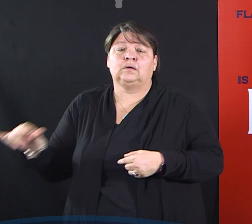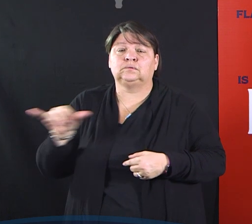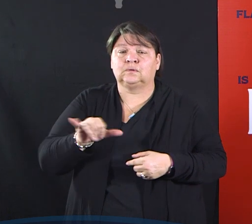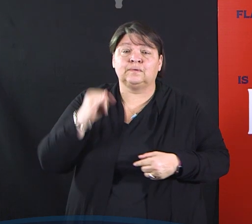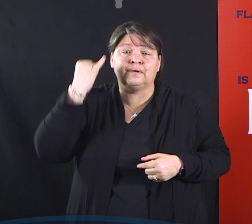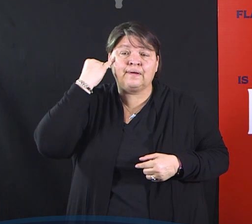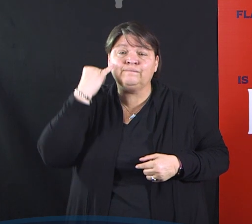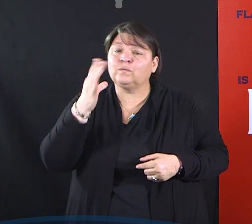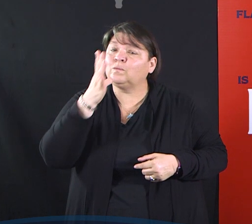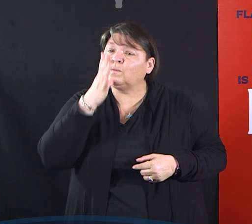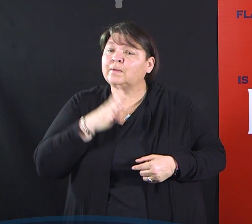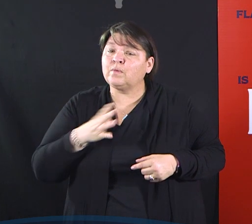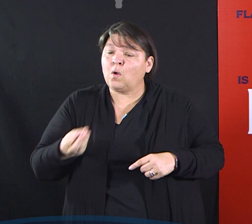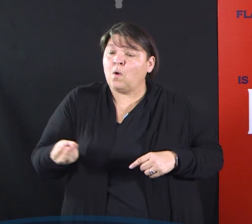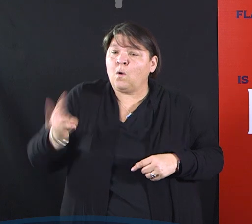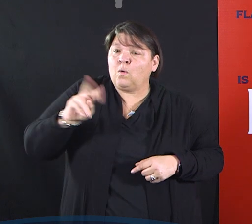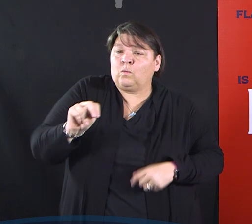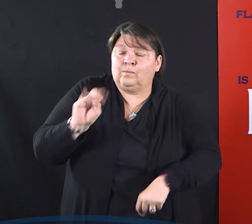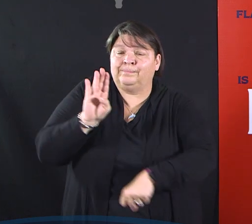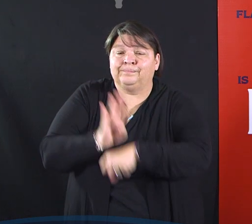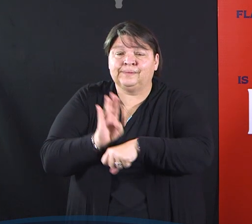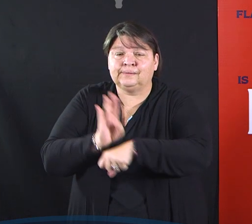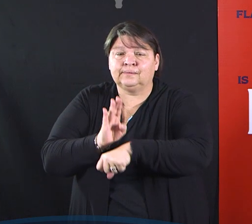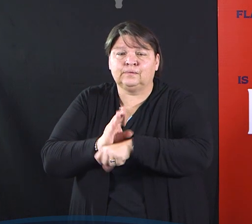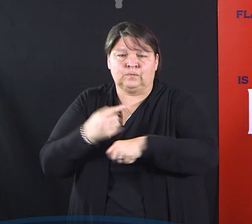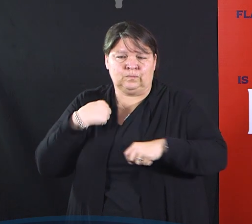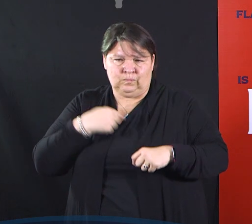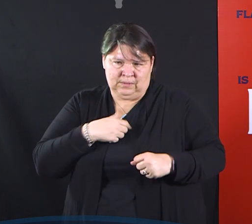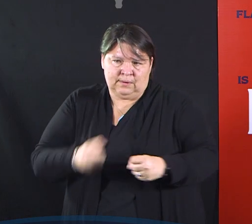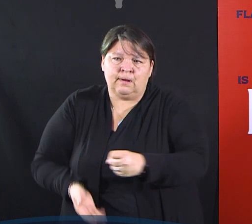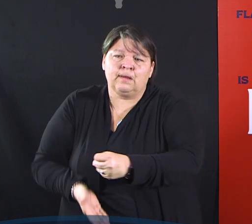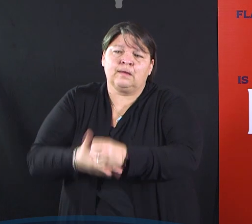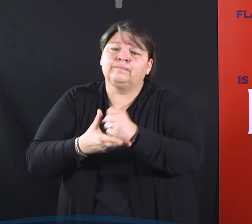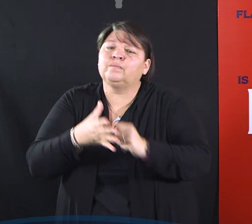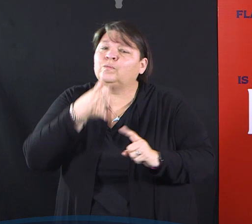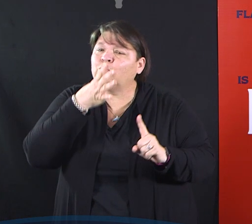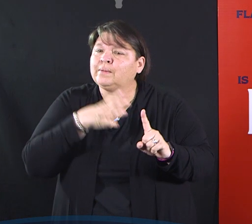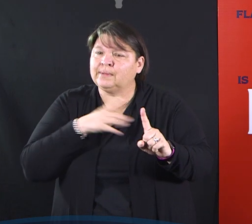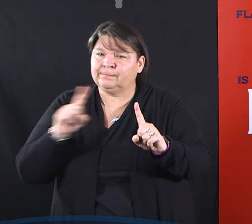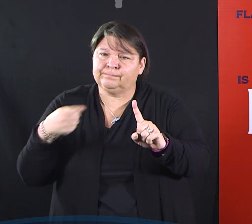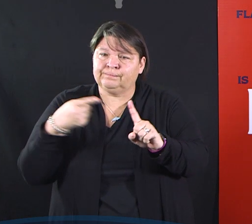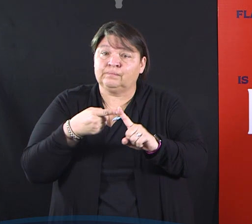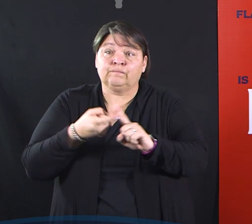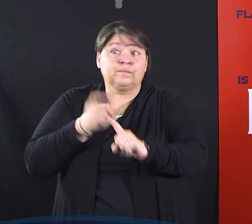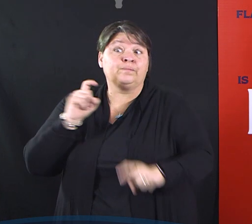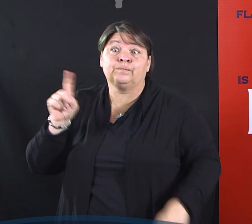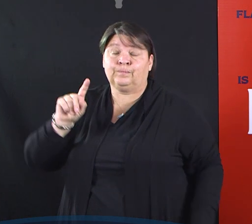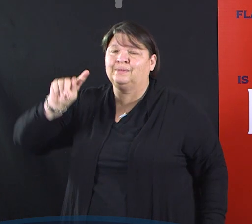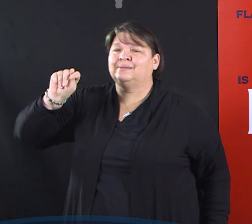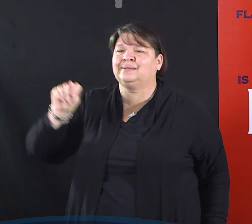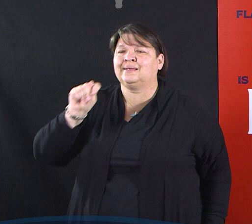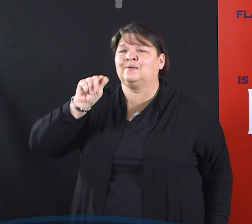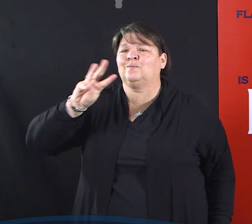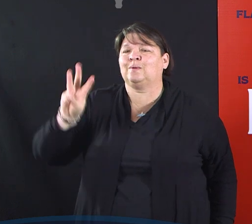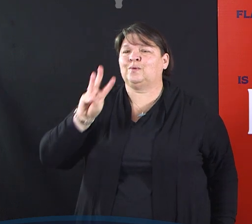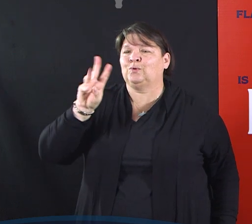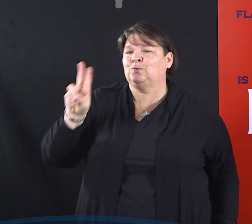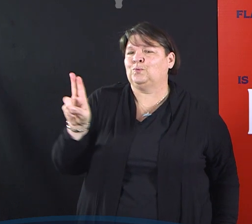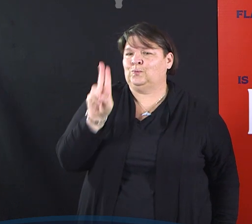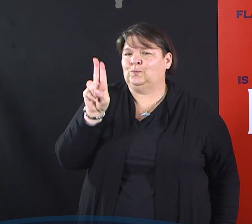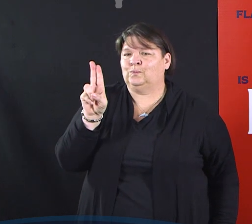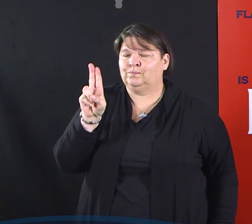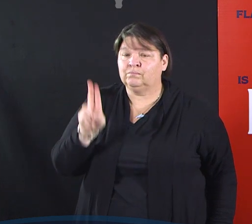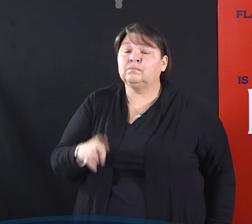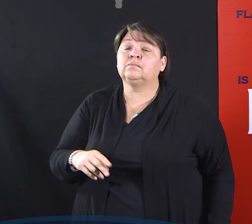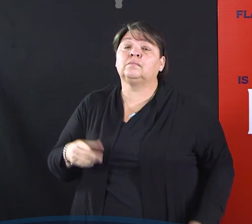launched by Texas Women's University. The city is also looking at putting together a loan package for small businesses impacted